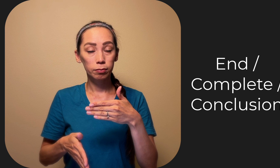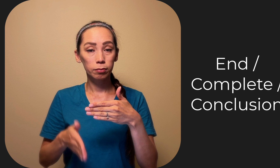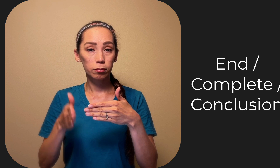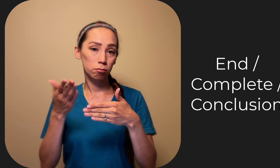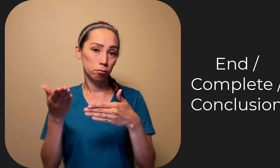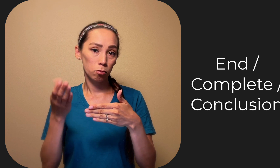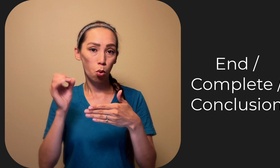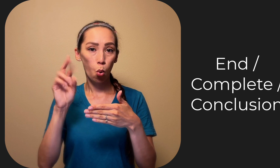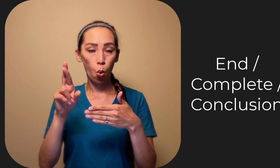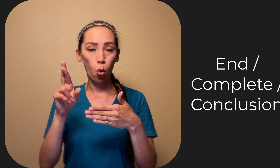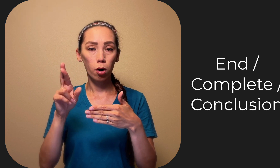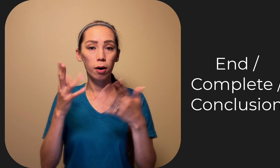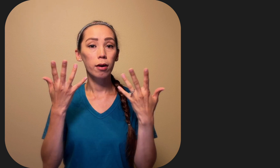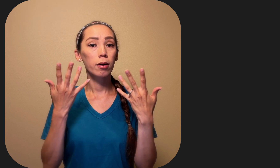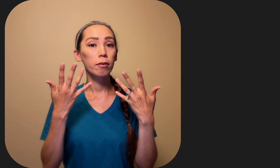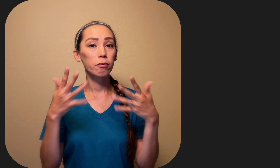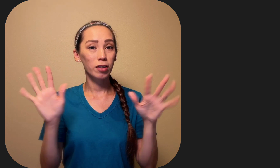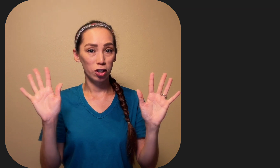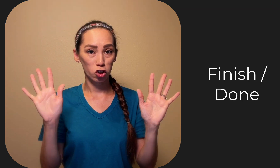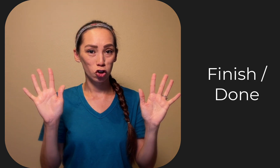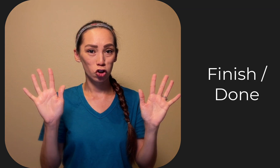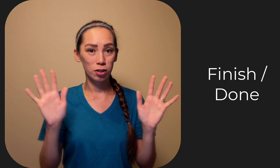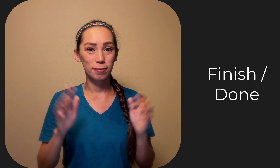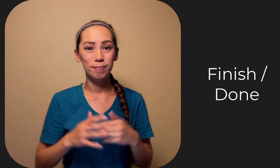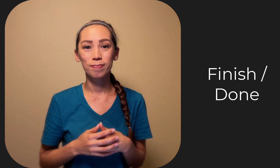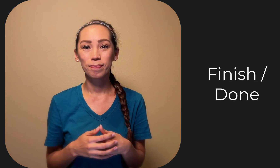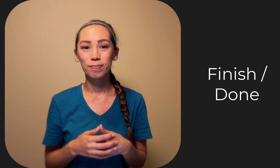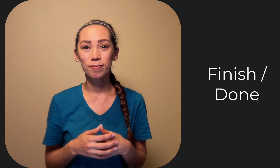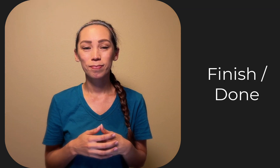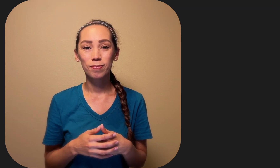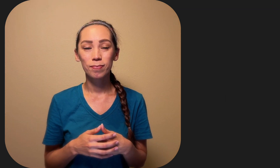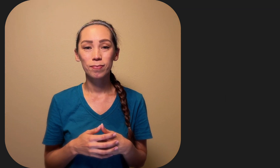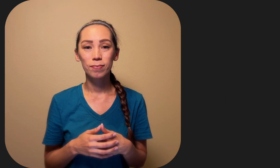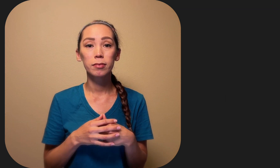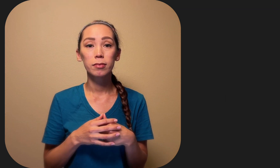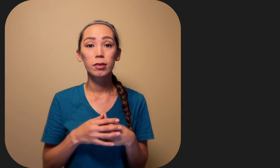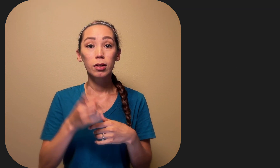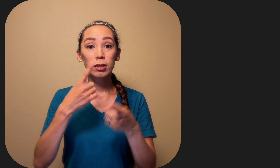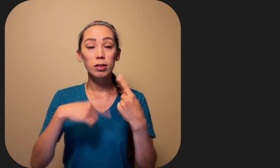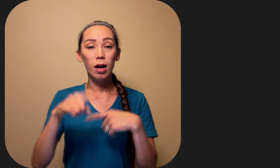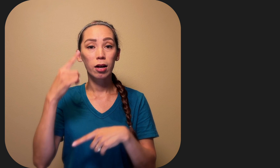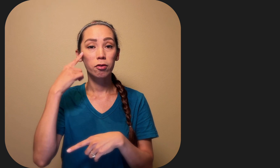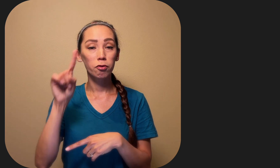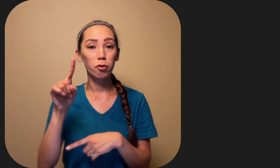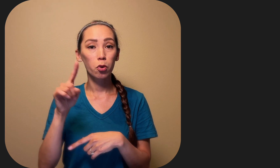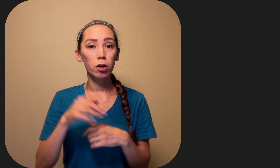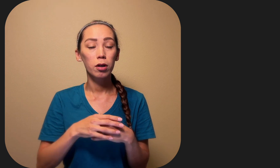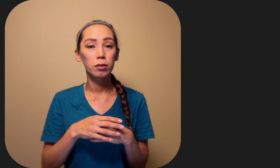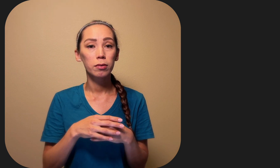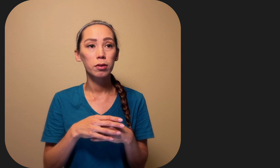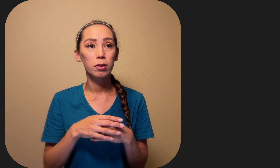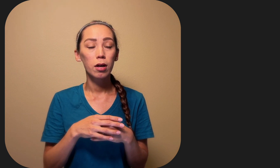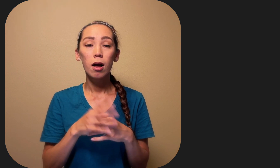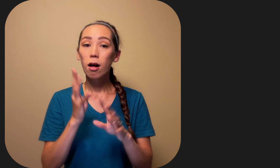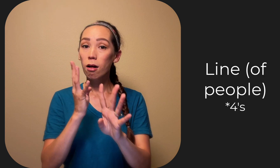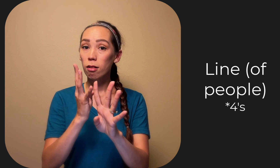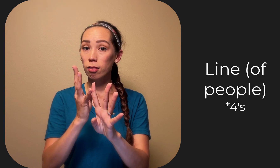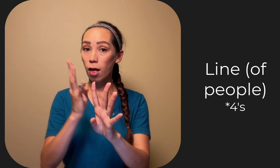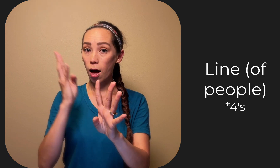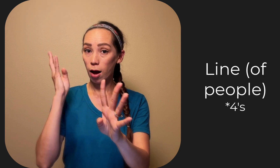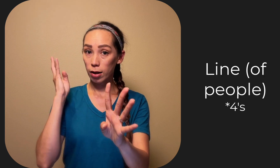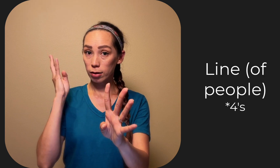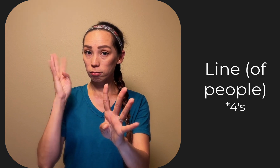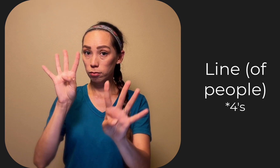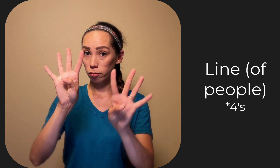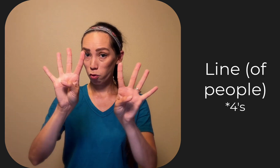End. So this could mean completion, or you can sign finish. The sign for a line. So